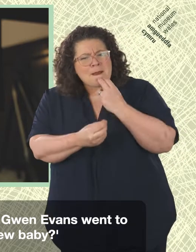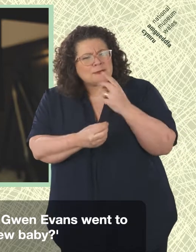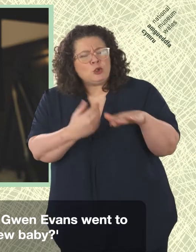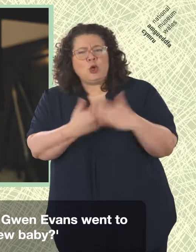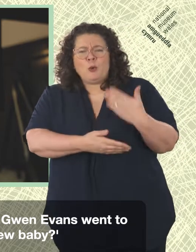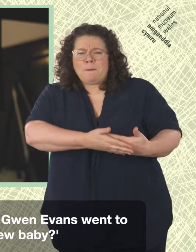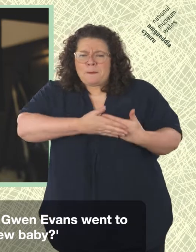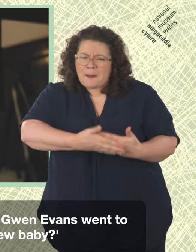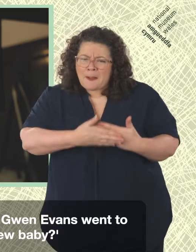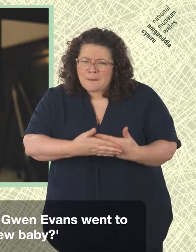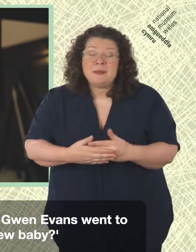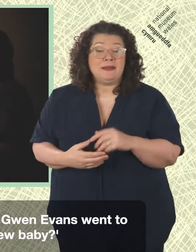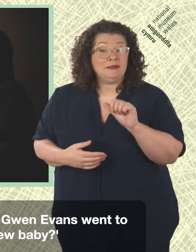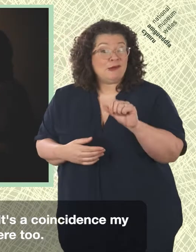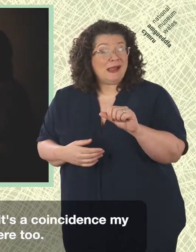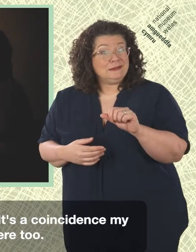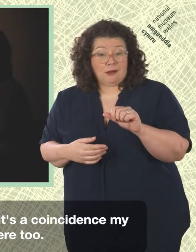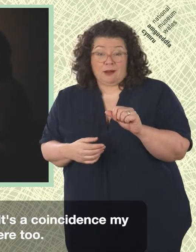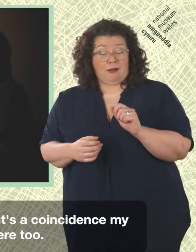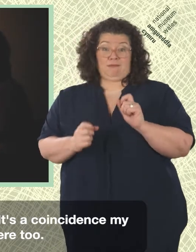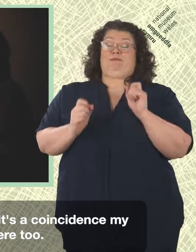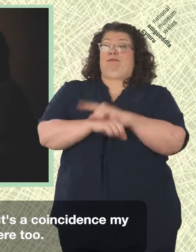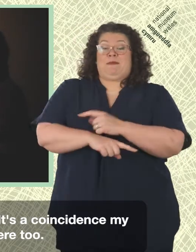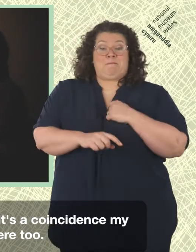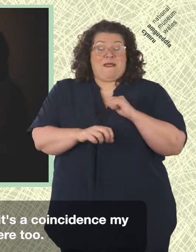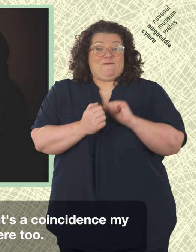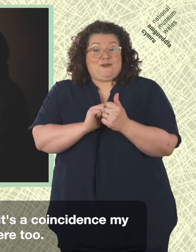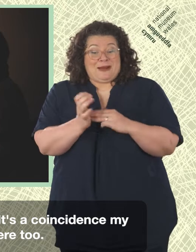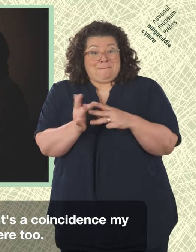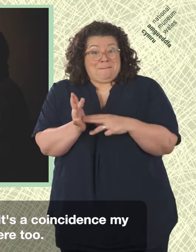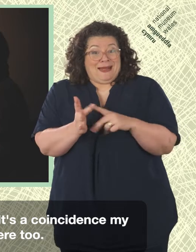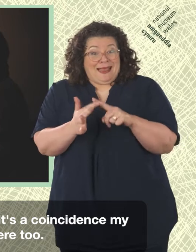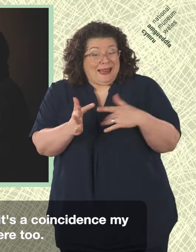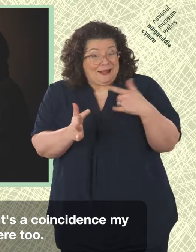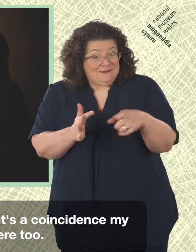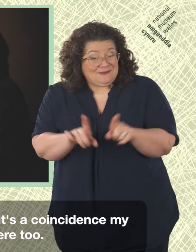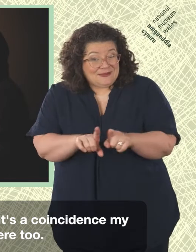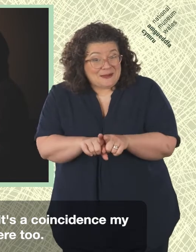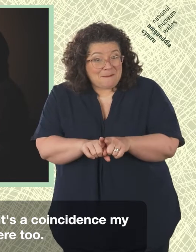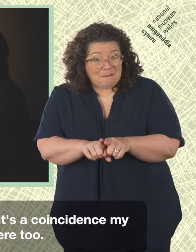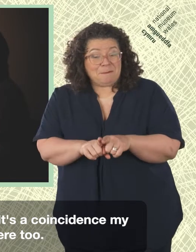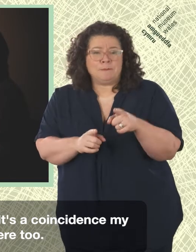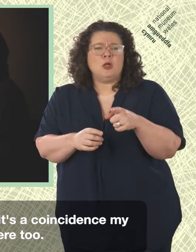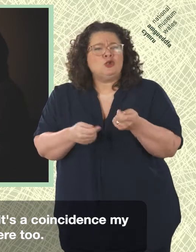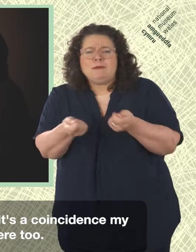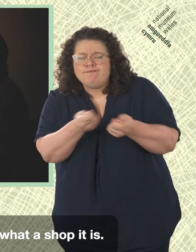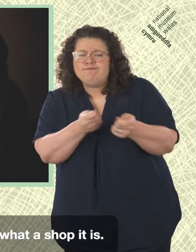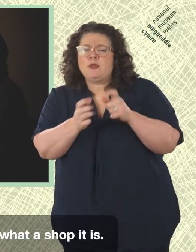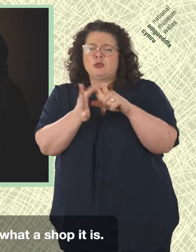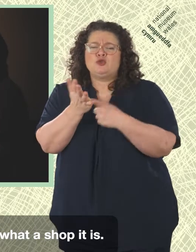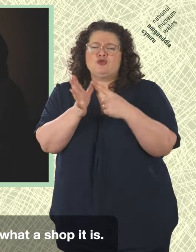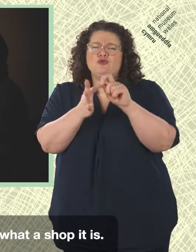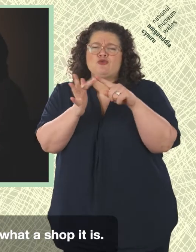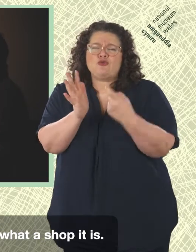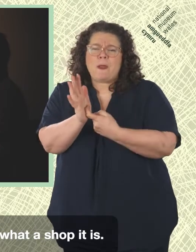to help her aunt and her new baby? Yes, she did, yes. It's a coincidence that my friend Minnie lives there too. She